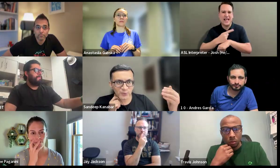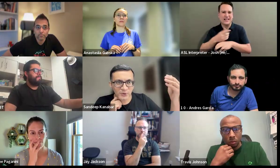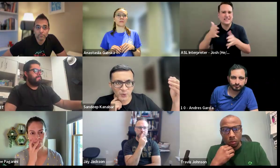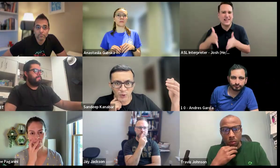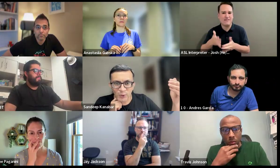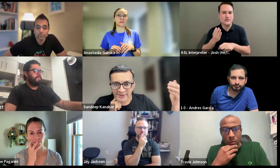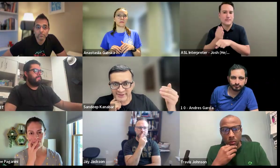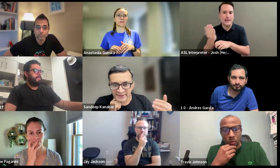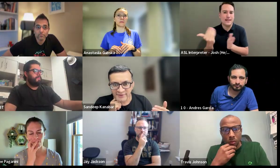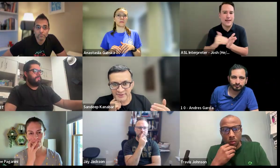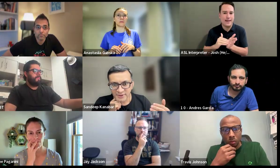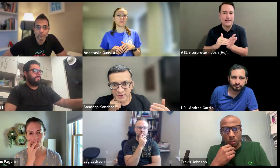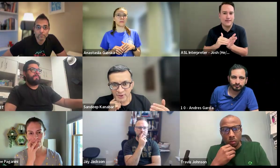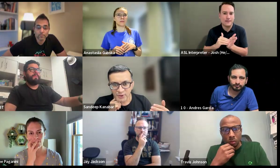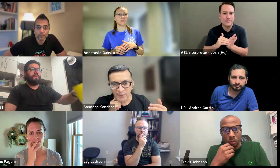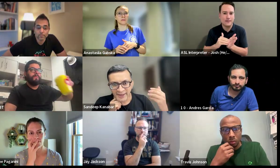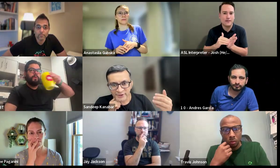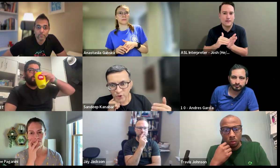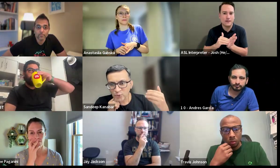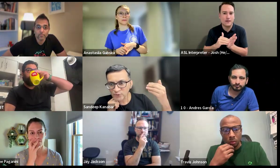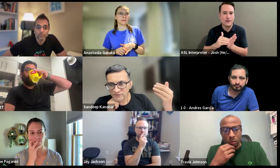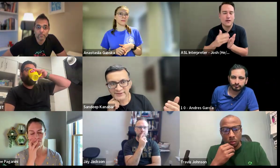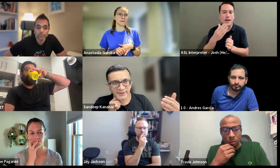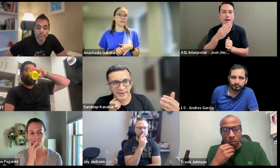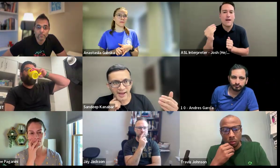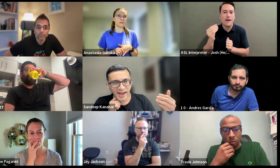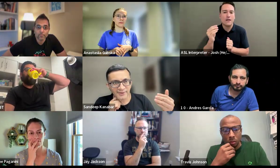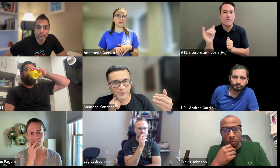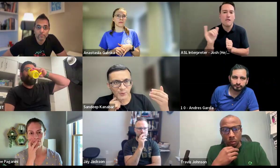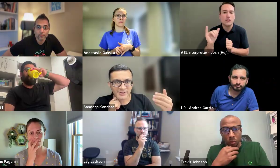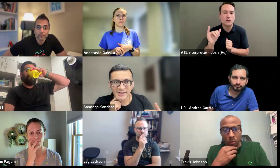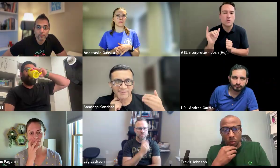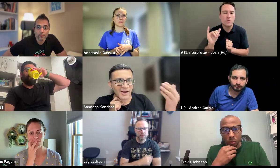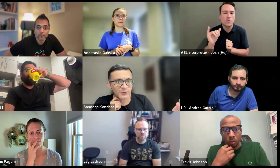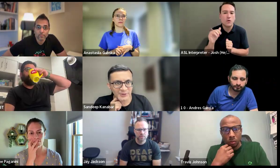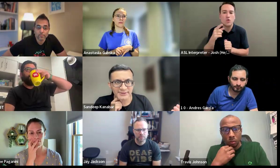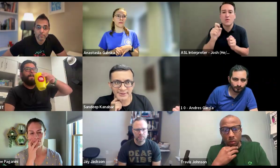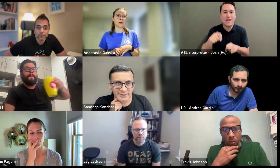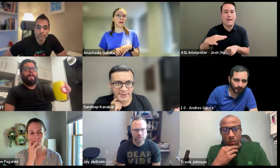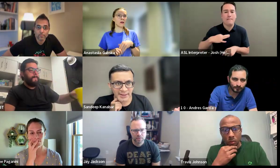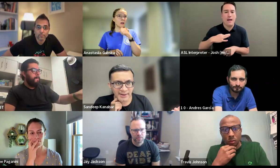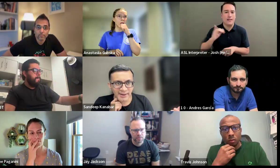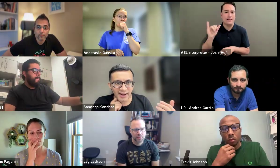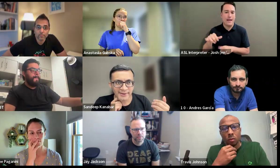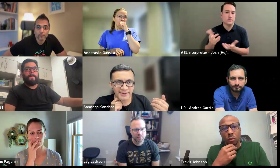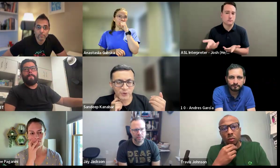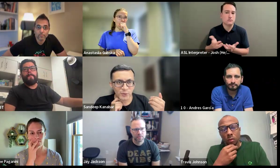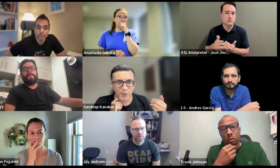which co-located event your main talk could fit and you can just apply to it. Like in